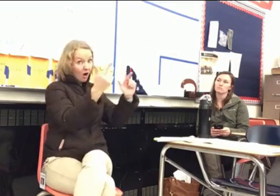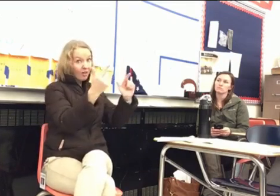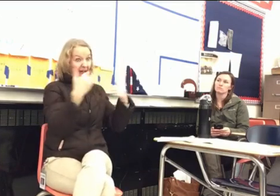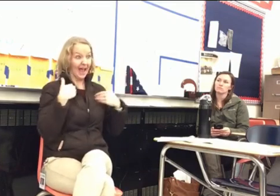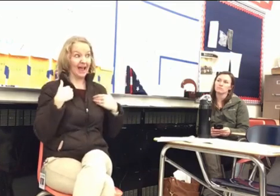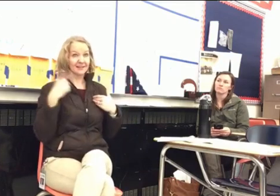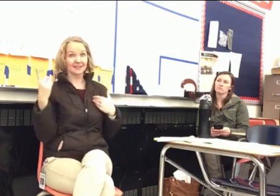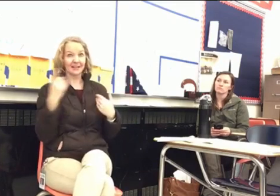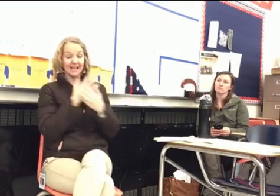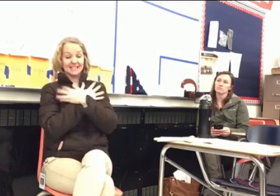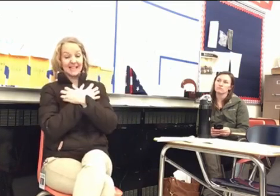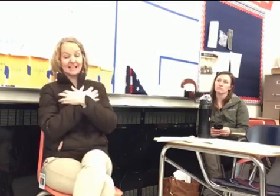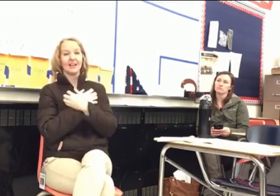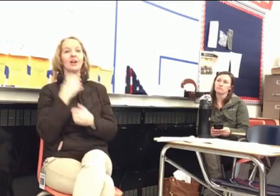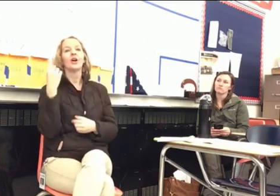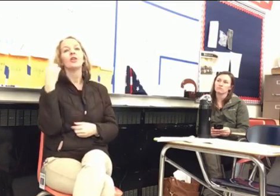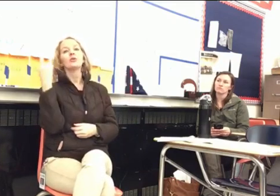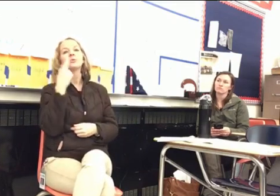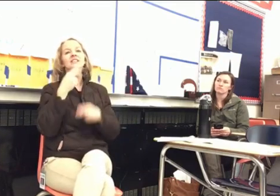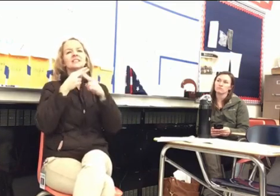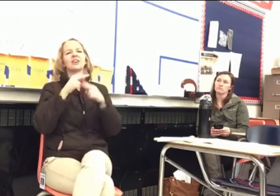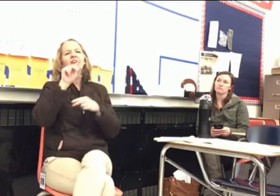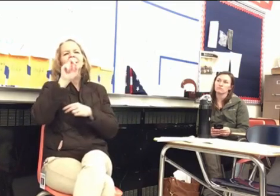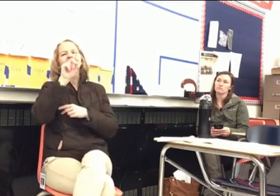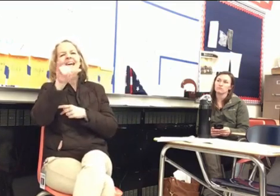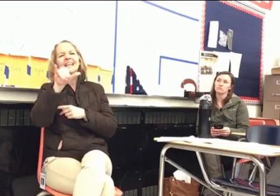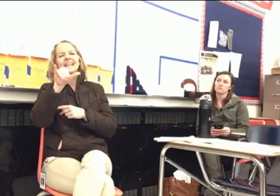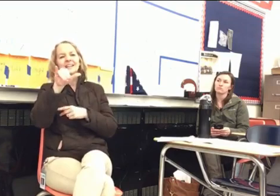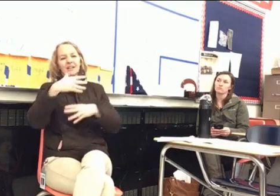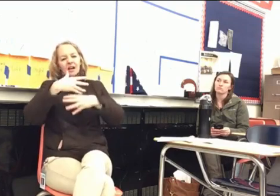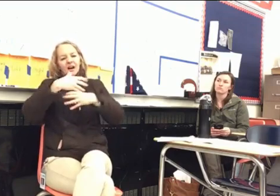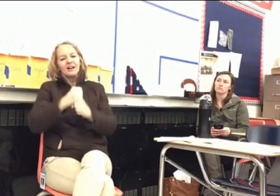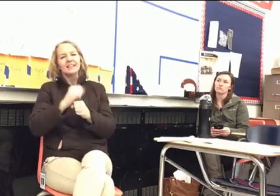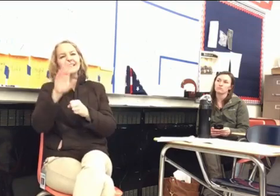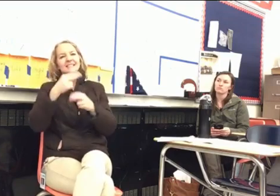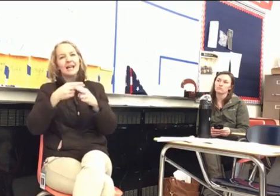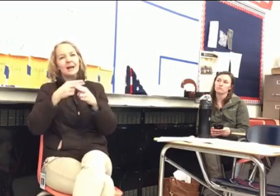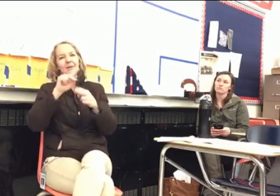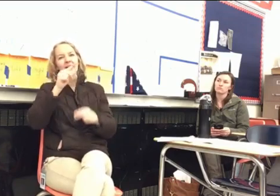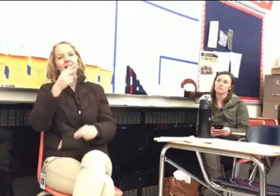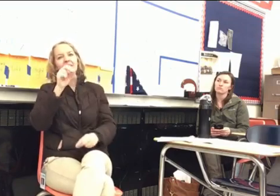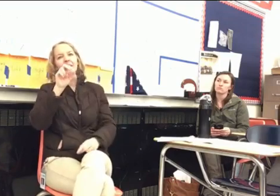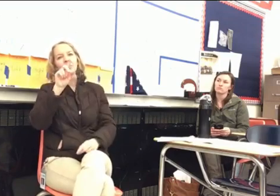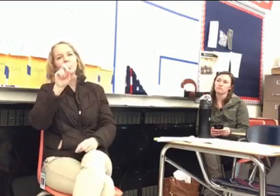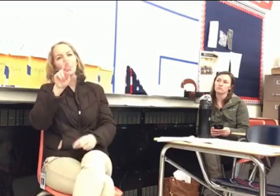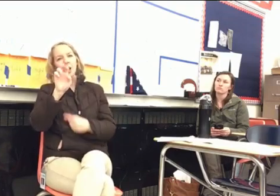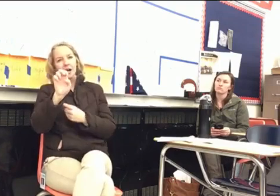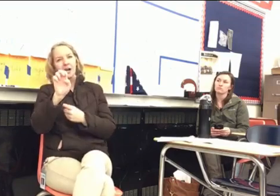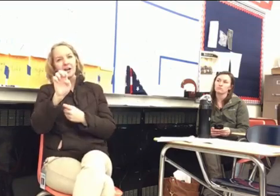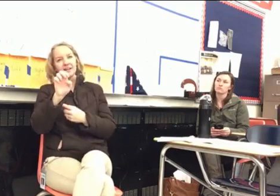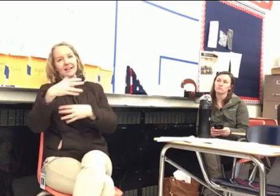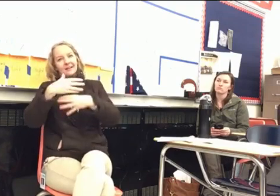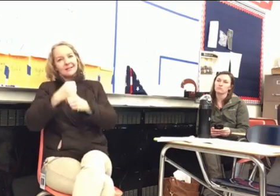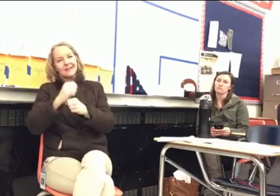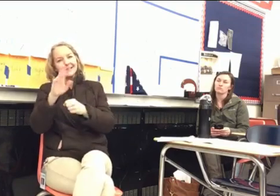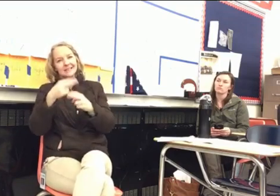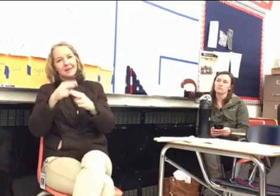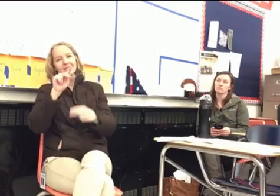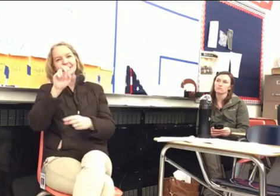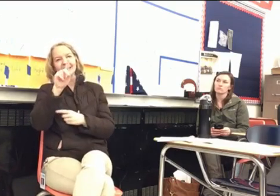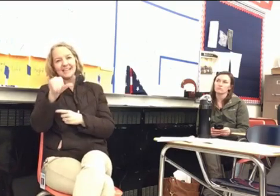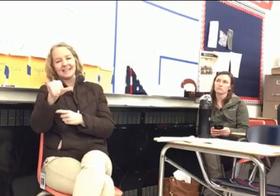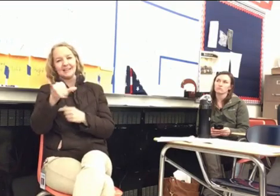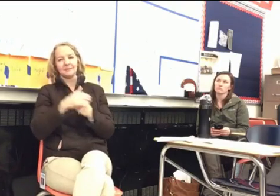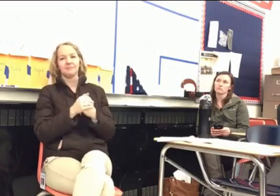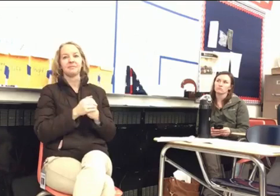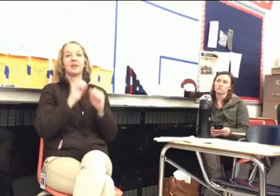And the reason it's Teddy is it's short for Theodore. So it's completely named after Theodore Roosevelt. You can actually go to the Smithsonian and see the original